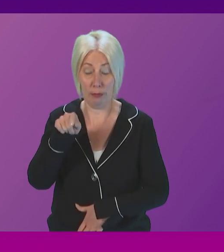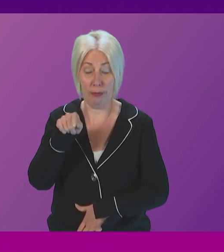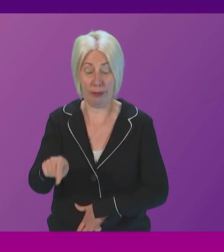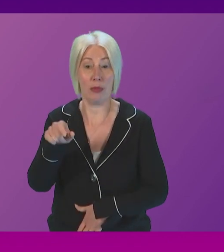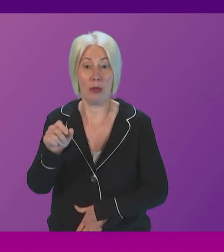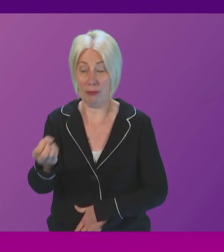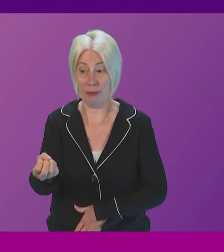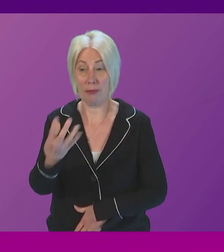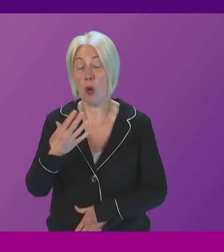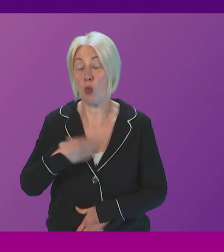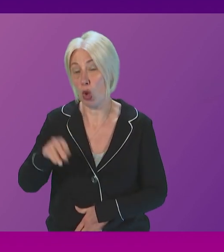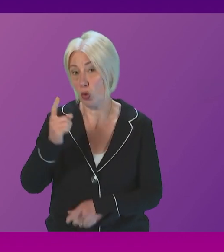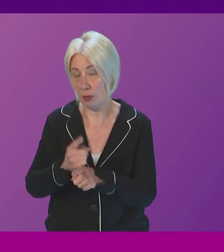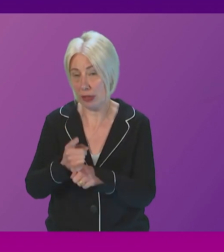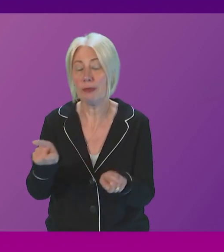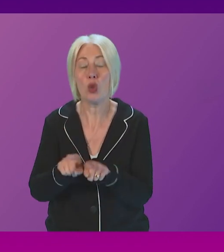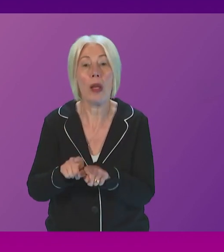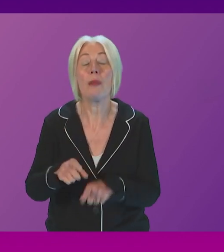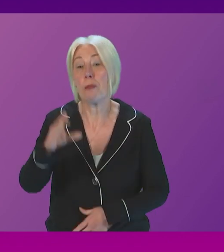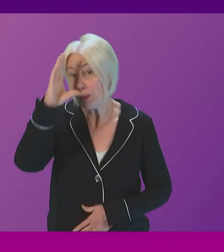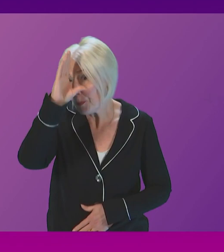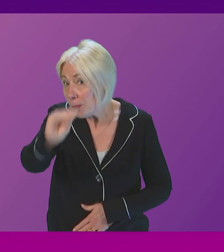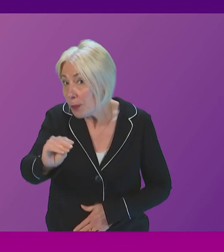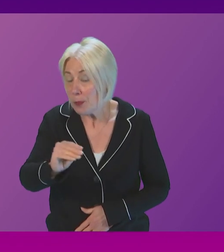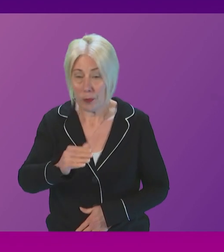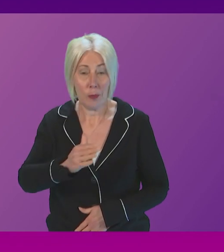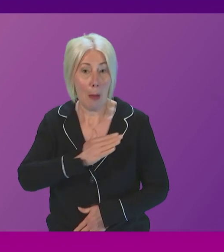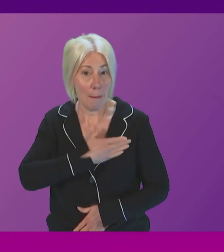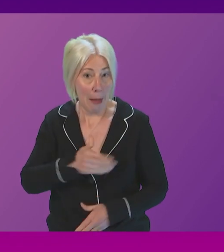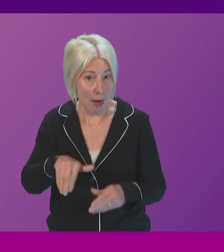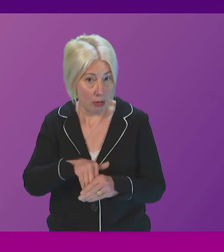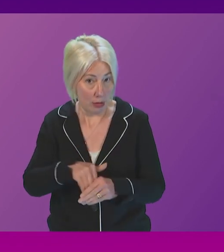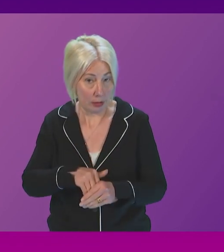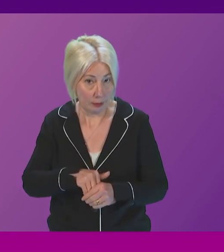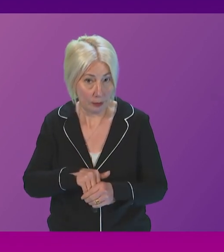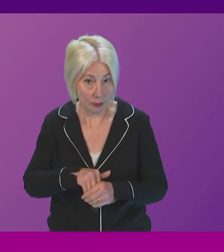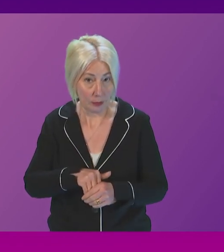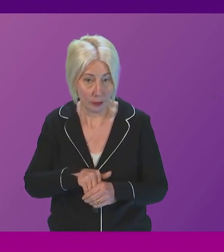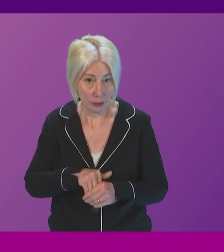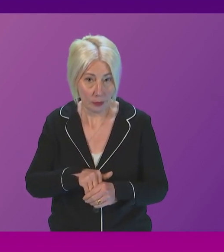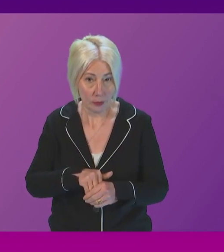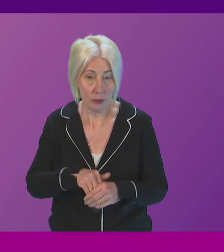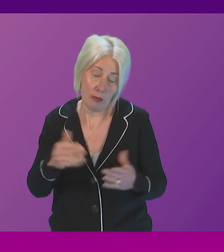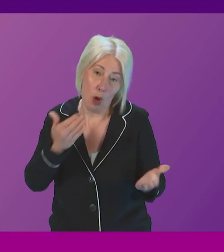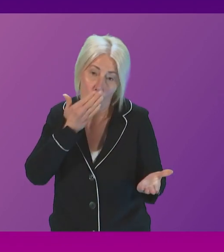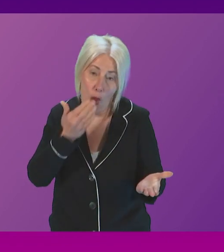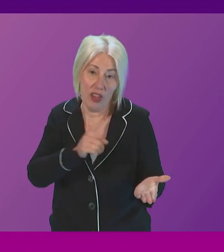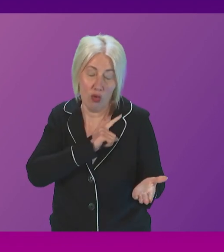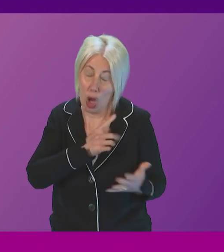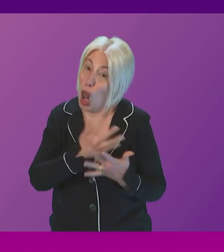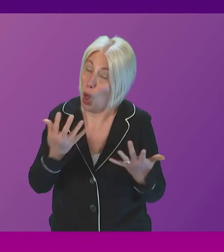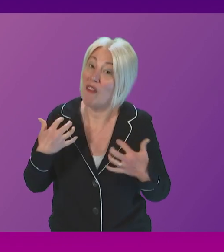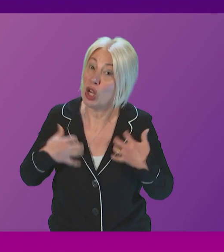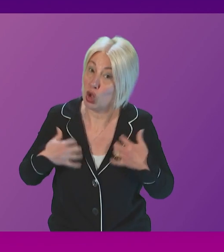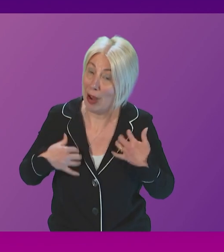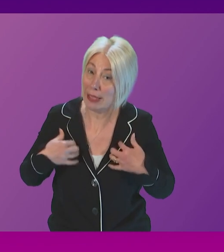buttons. I would also take this opportunity to advise members that there is, for obvious reasons, lot of interest